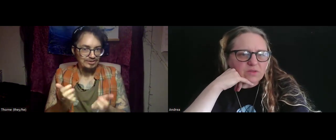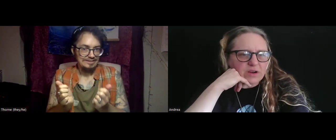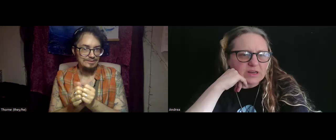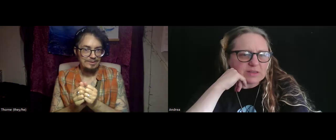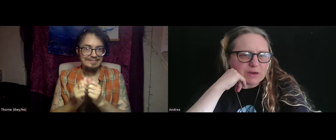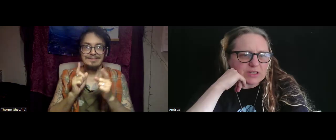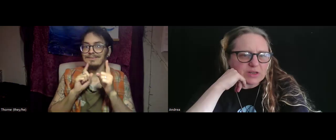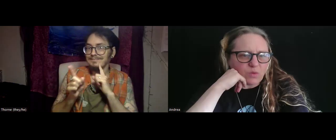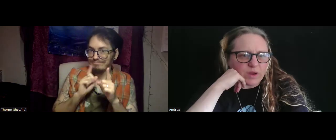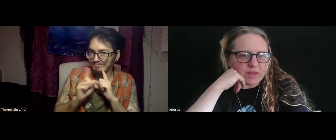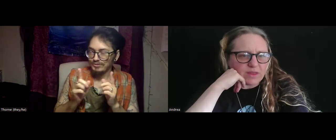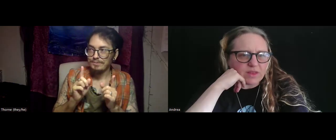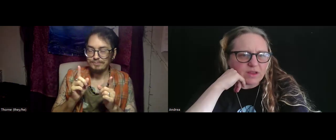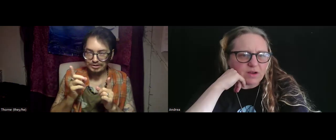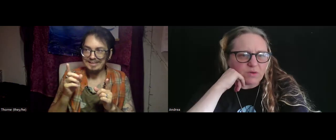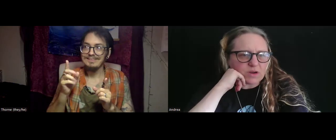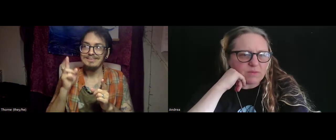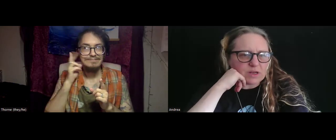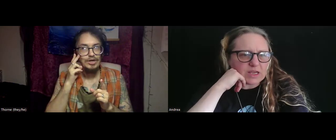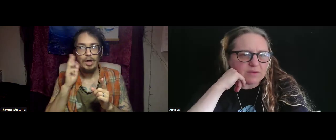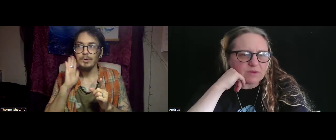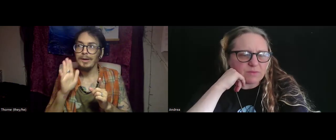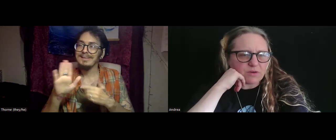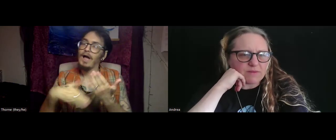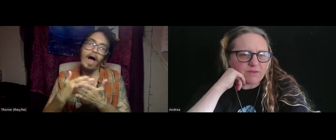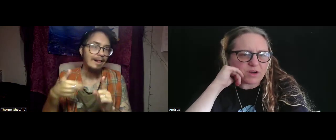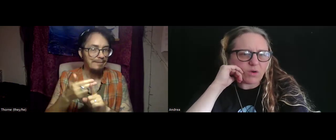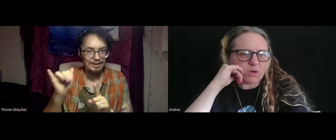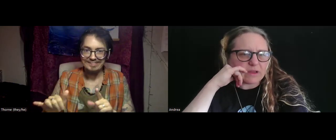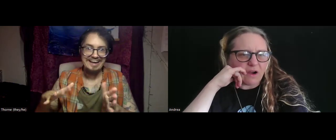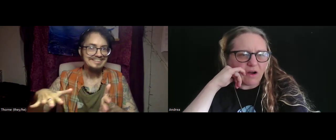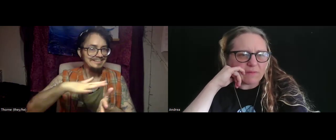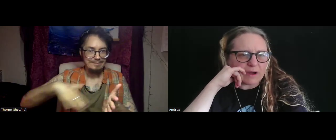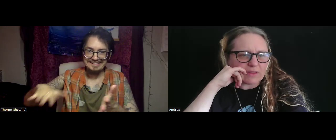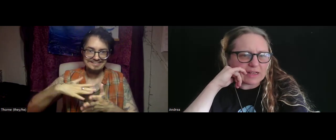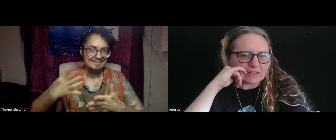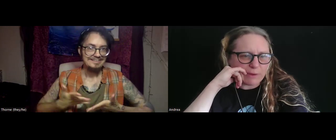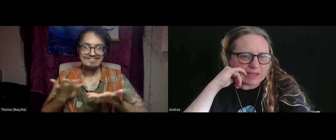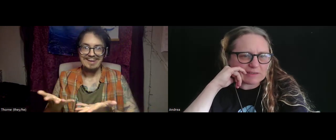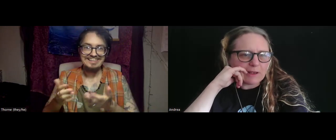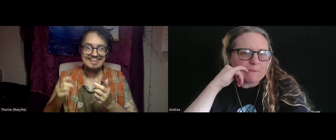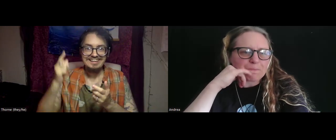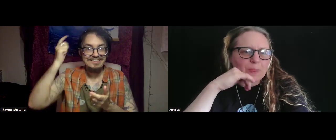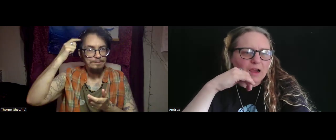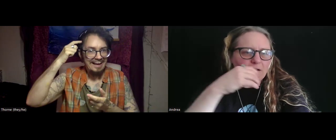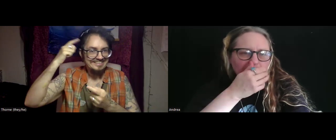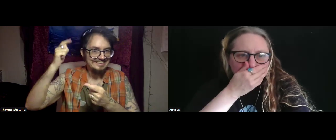their expression with, communicate with Mercury and Virgo would be all about that space of